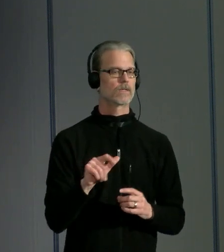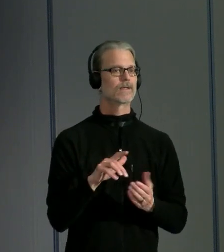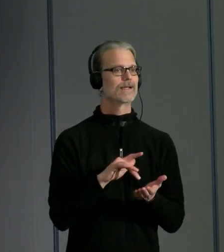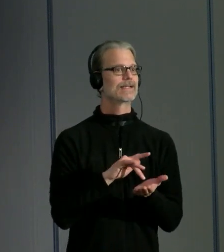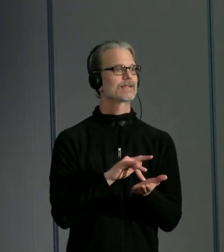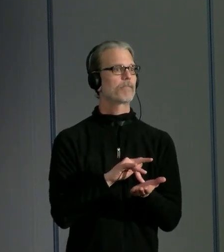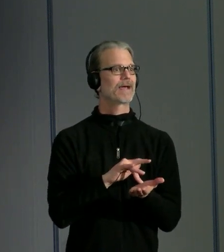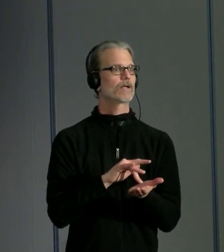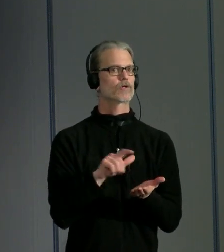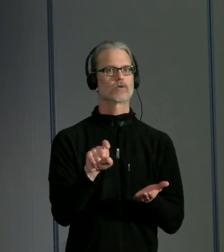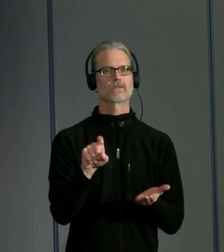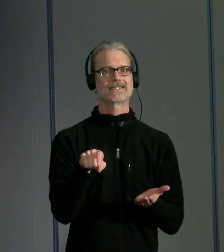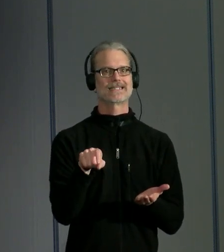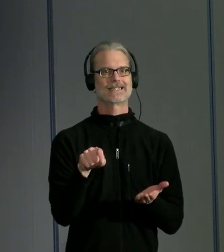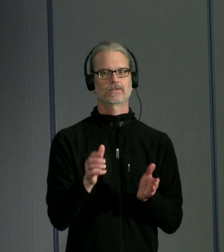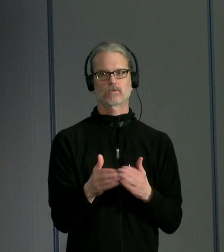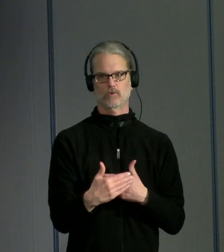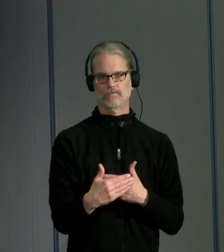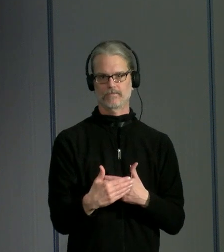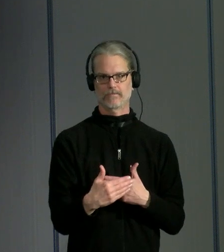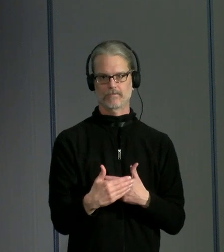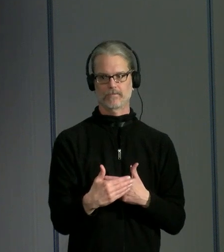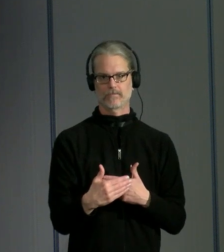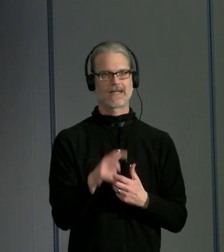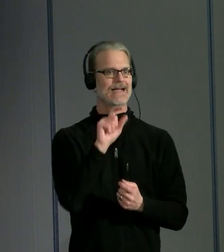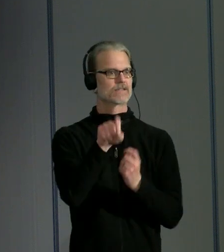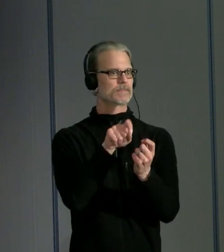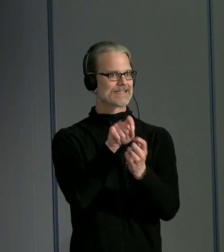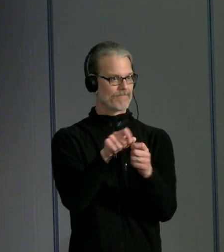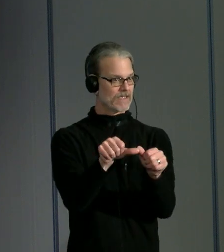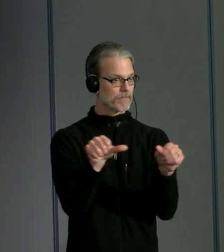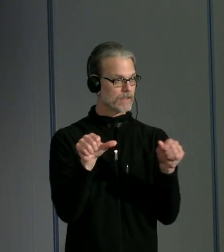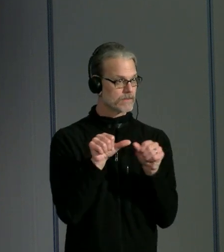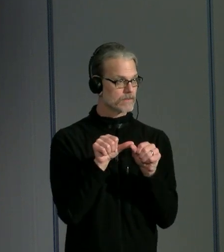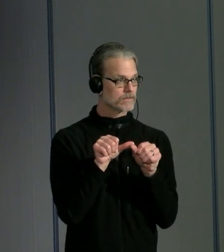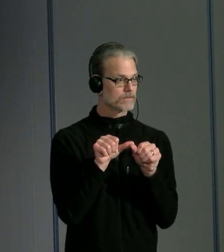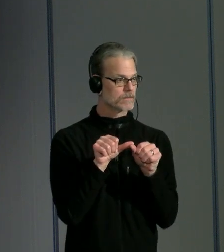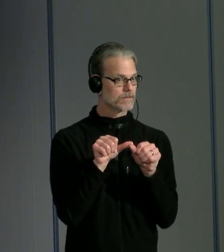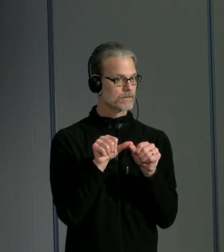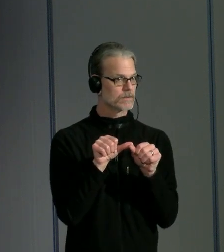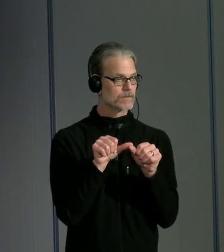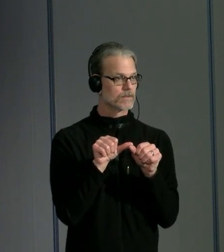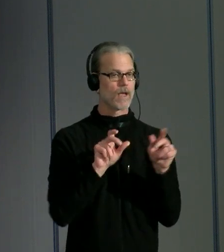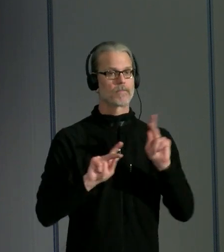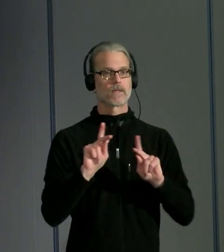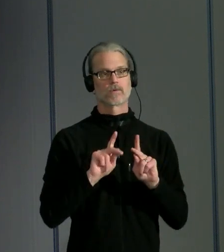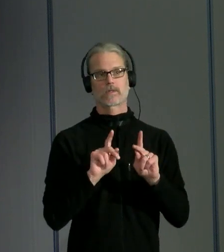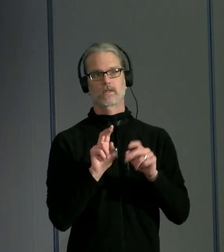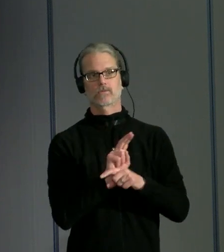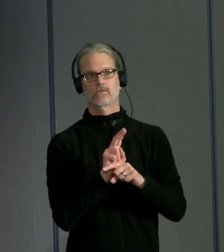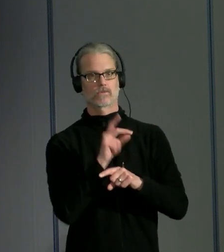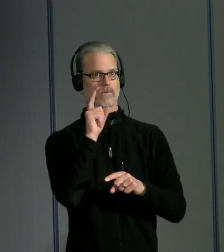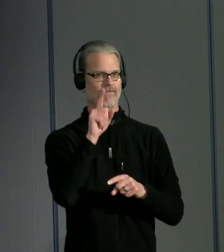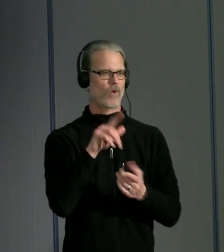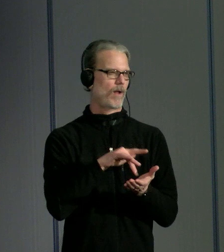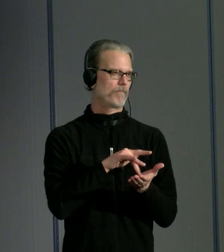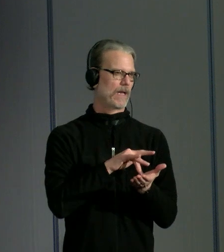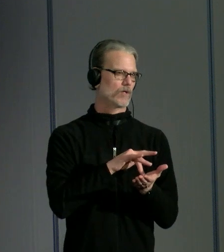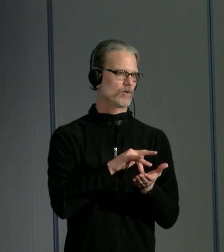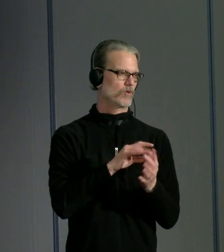medical needs room, a designated space that people can use for any medical-related